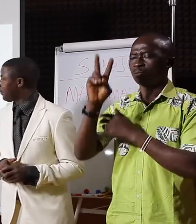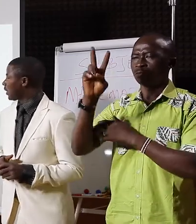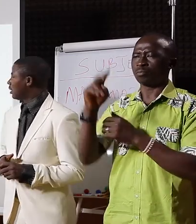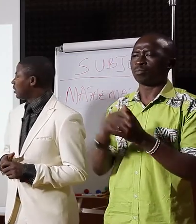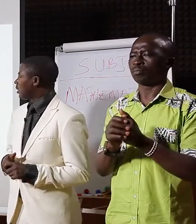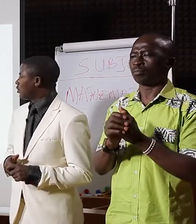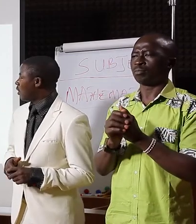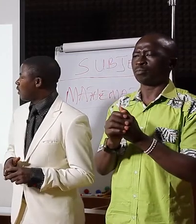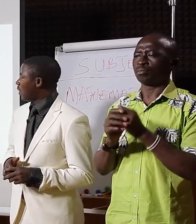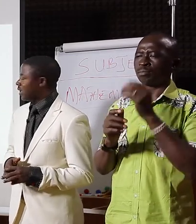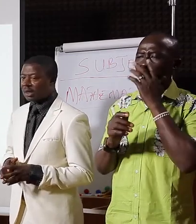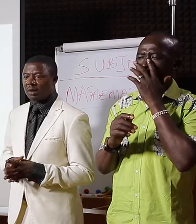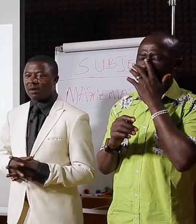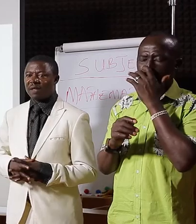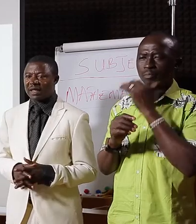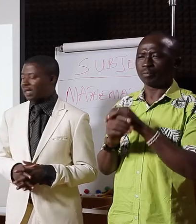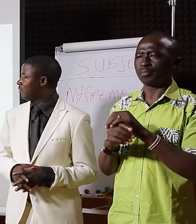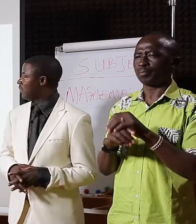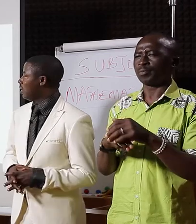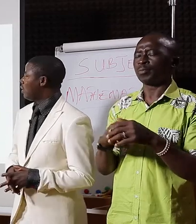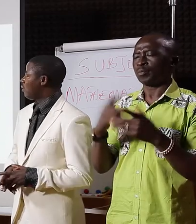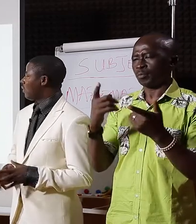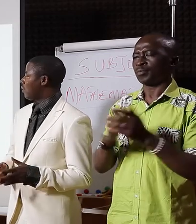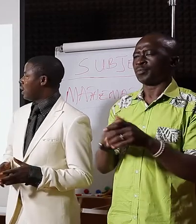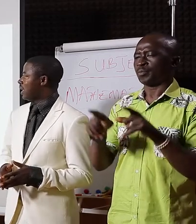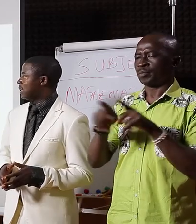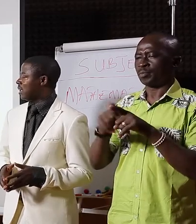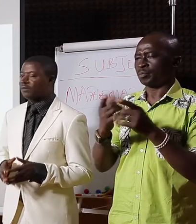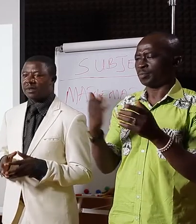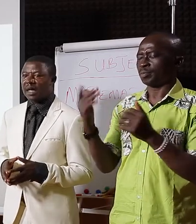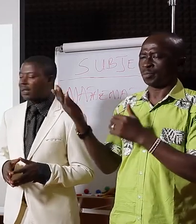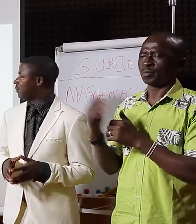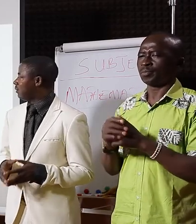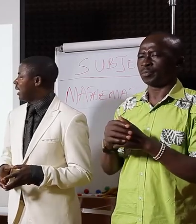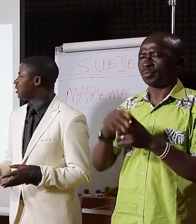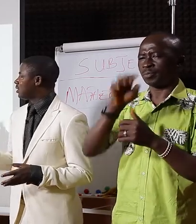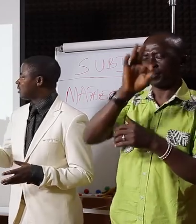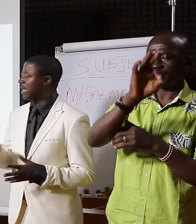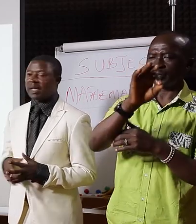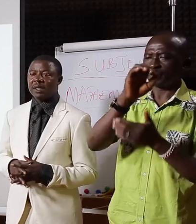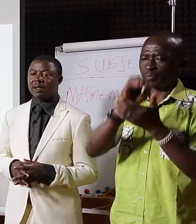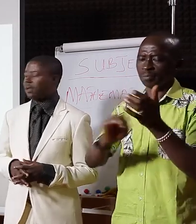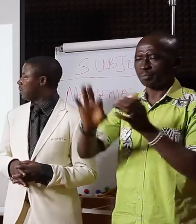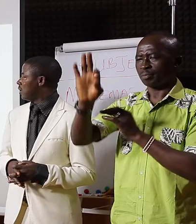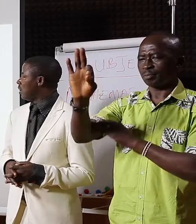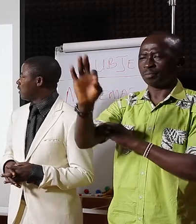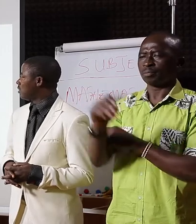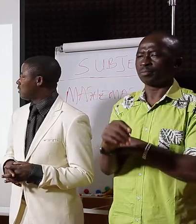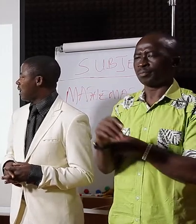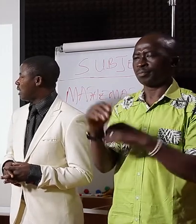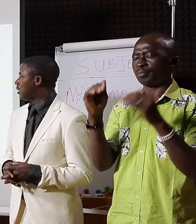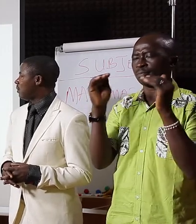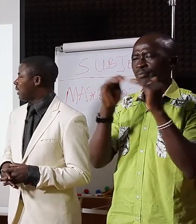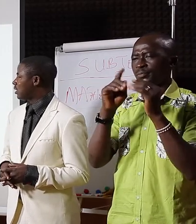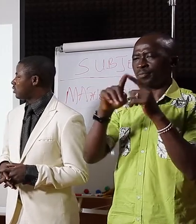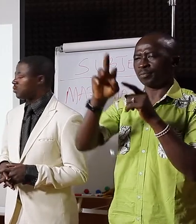square. So collection of like terms. When we collect like terms, 9 minus 9 equals